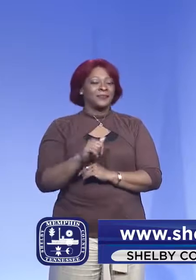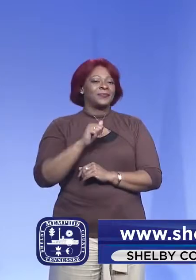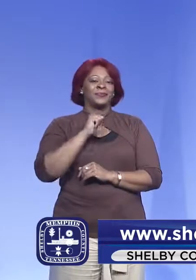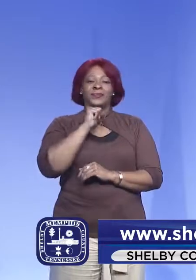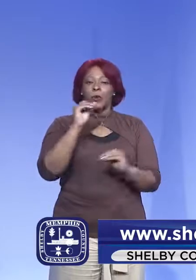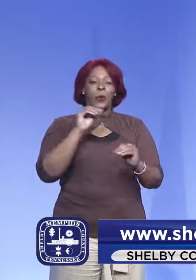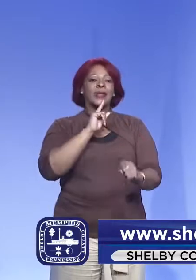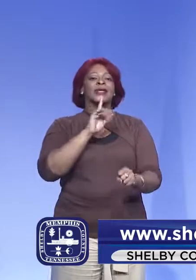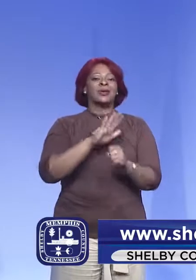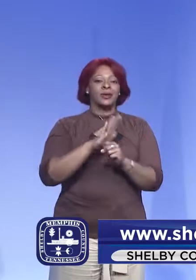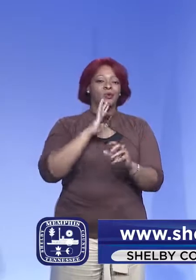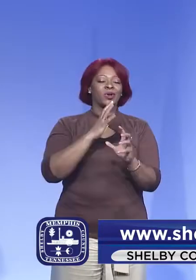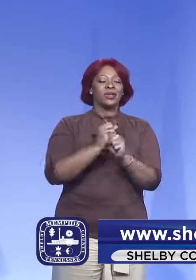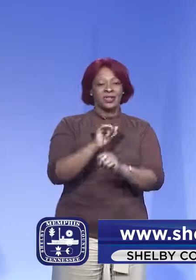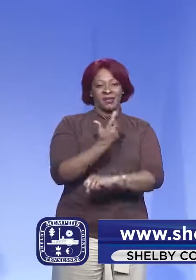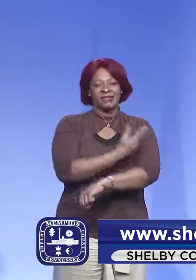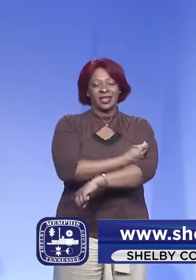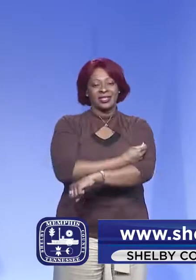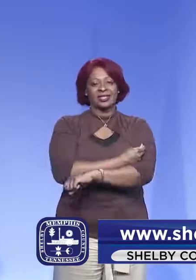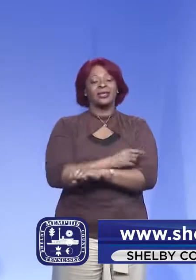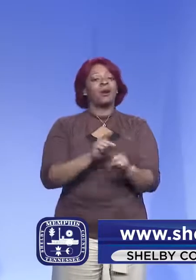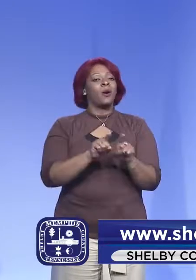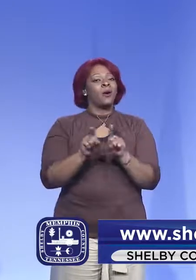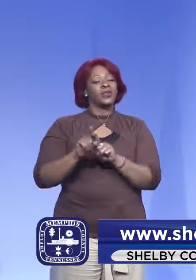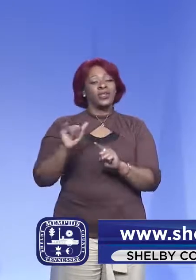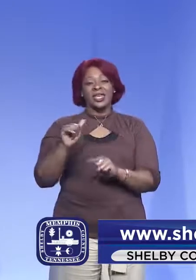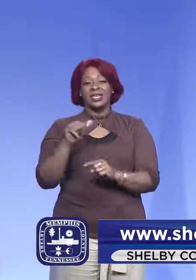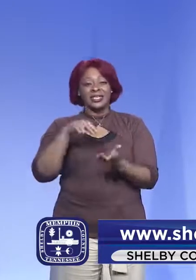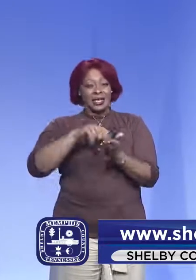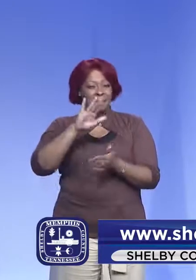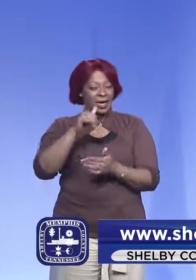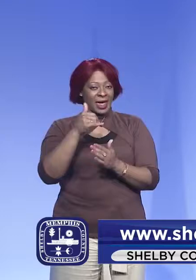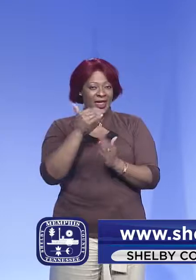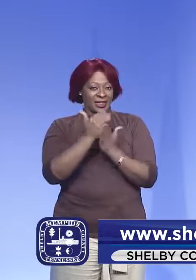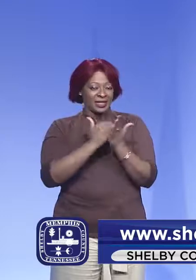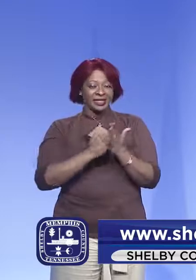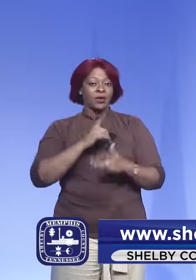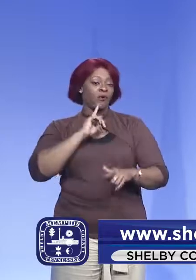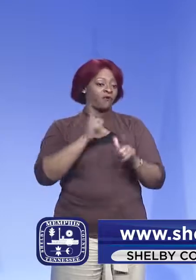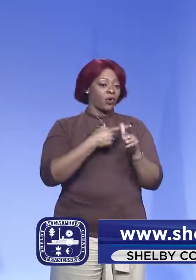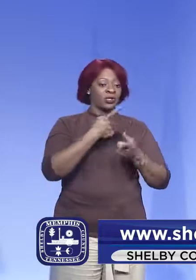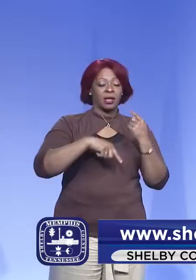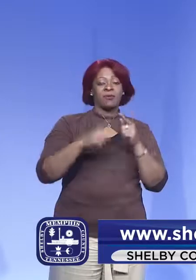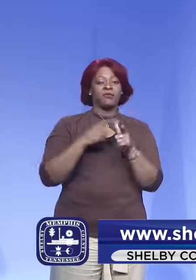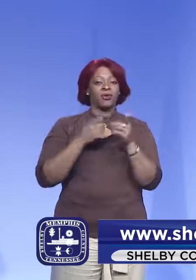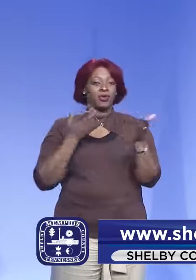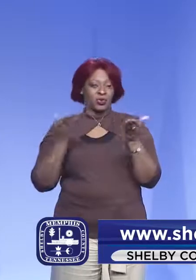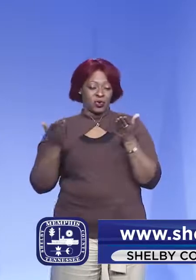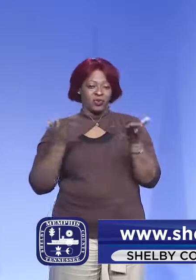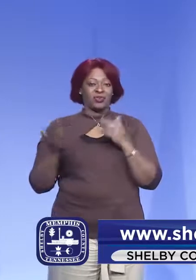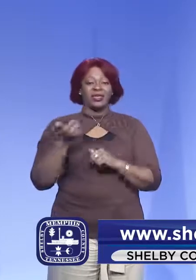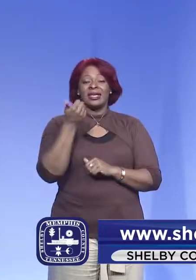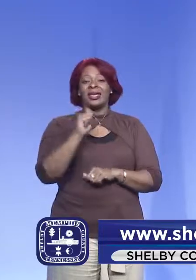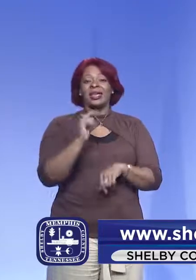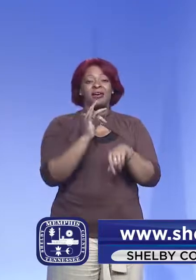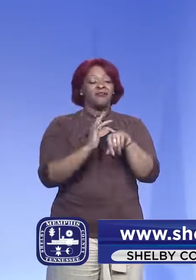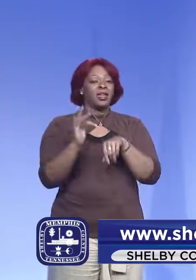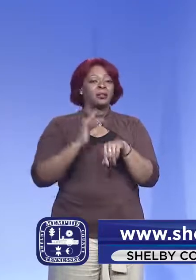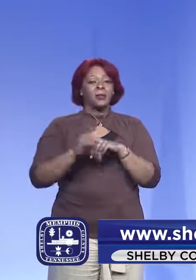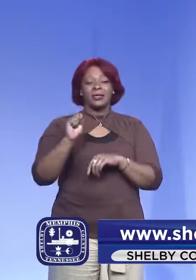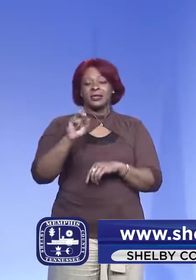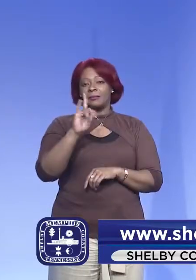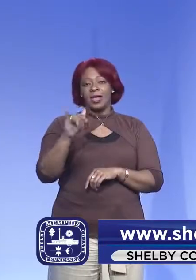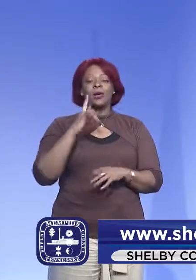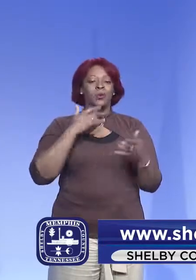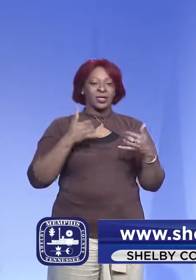no guarantees. Furthermore, this standby list is not, strictly speaking, a first-come, first-served. Any availability of supply